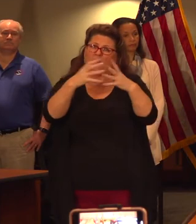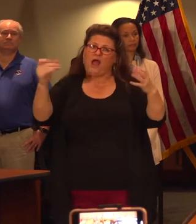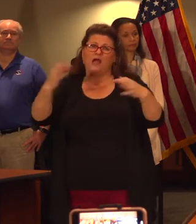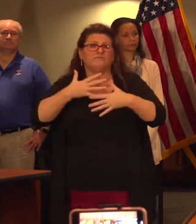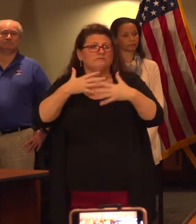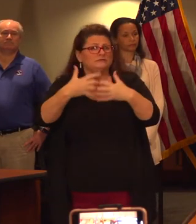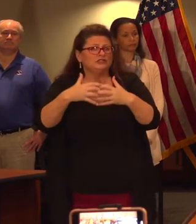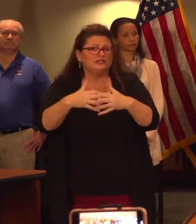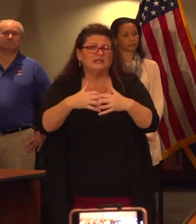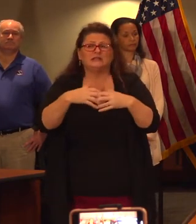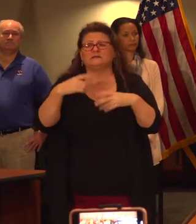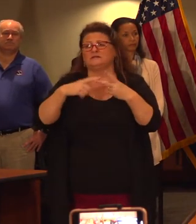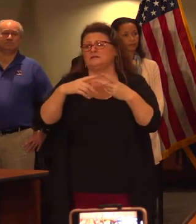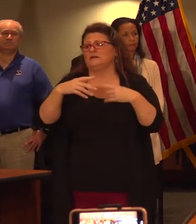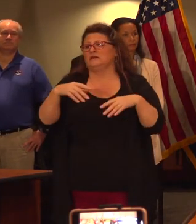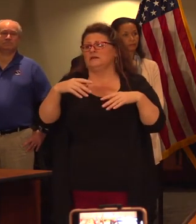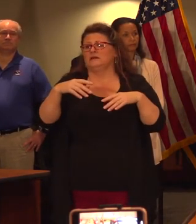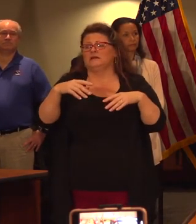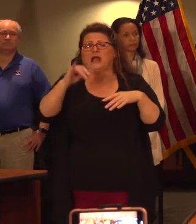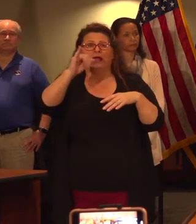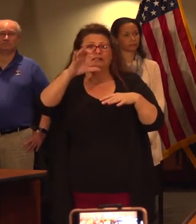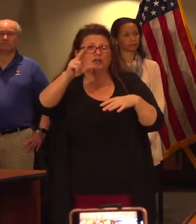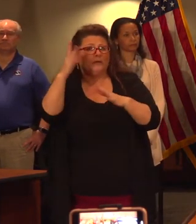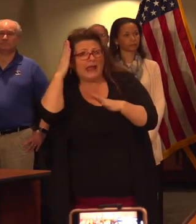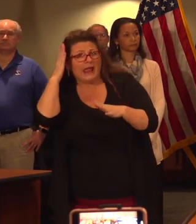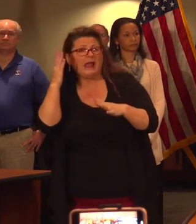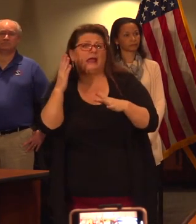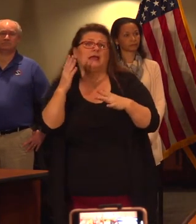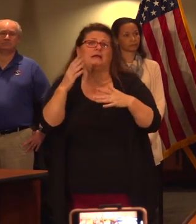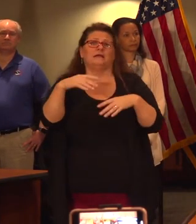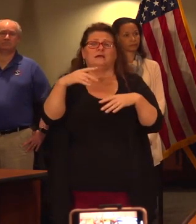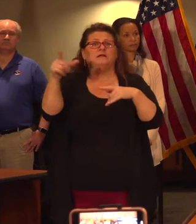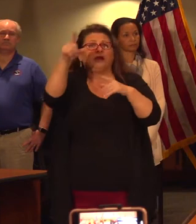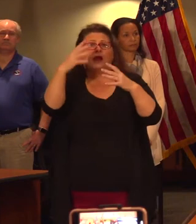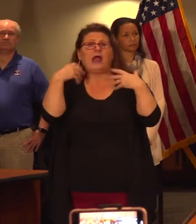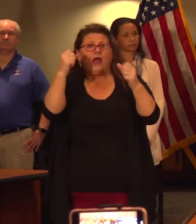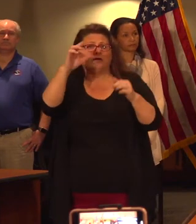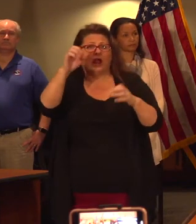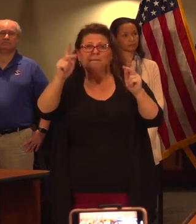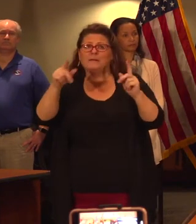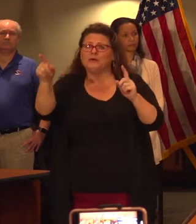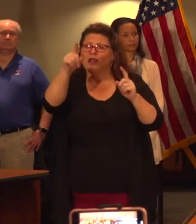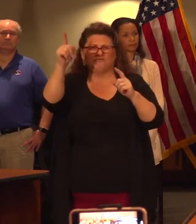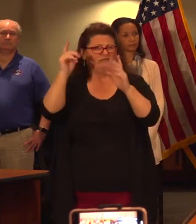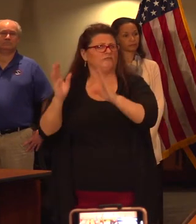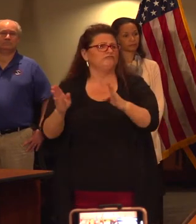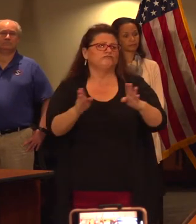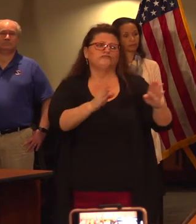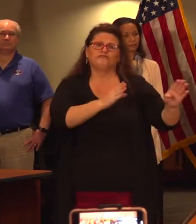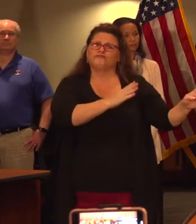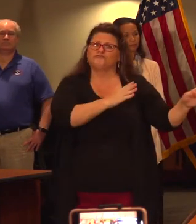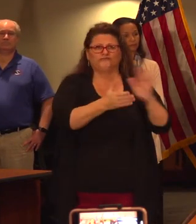a lot of critical care beds, and our medical community, the healthcare community, is as organized and functioning as